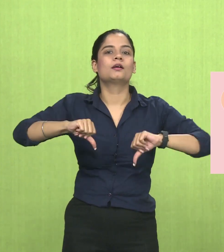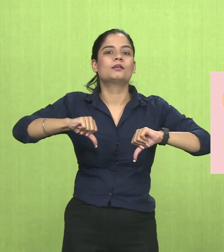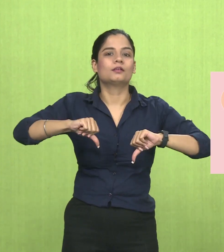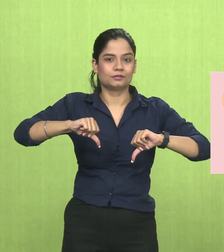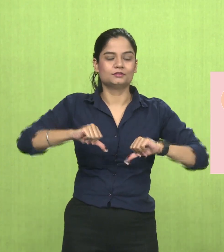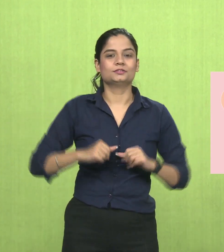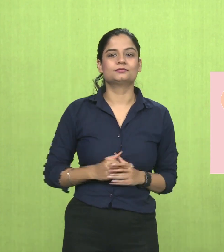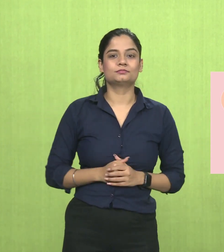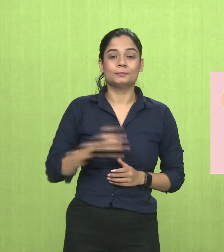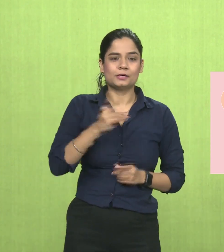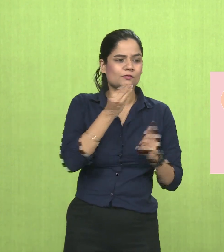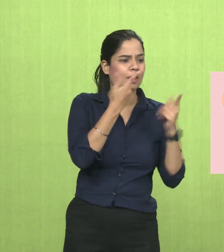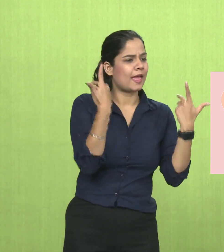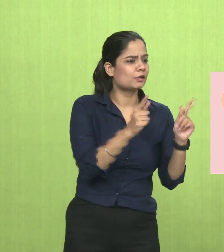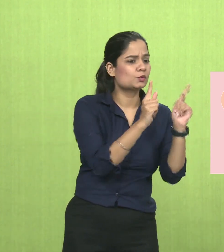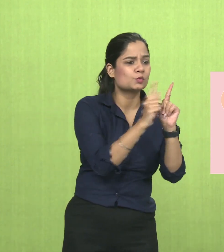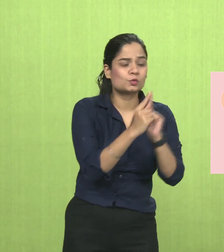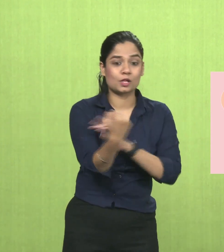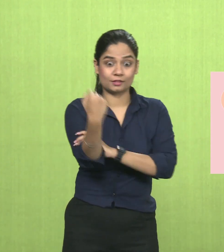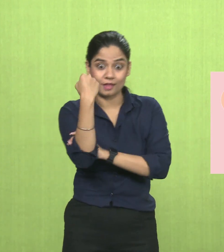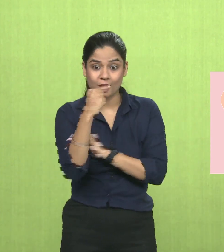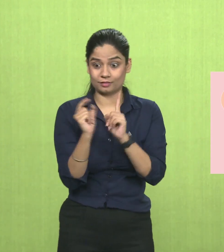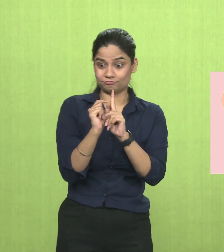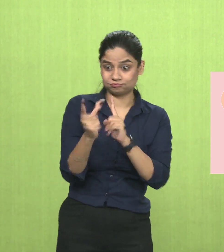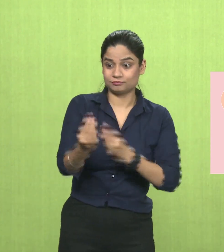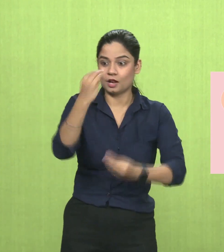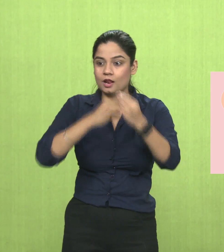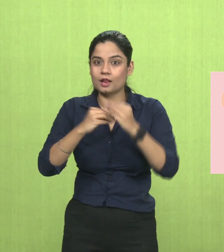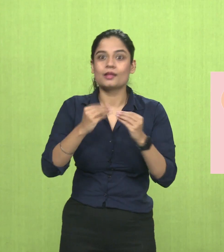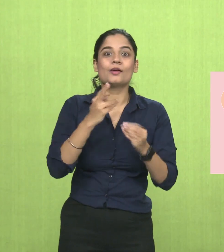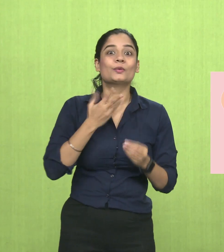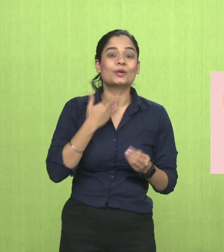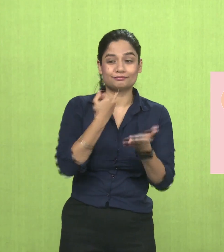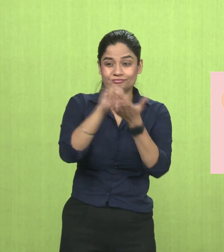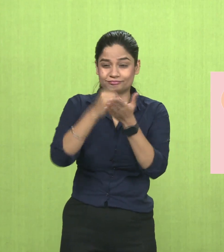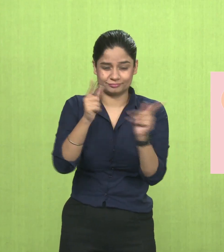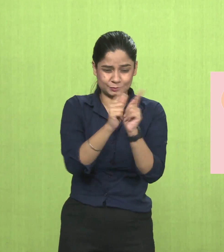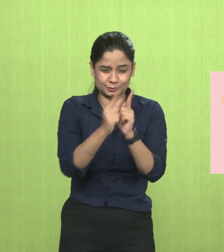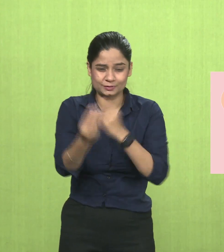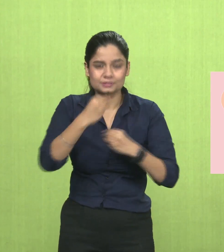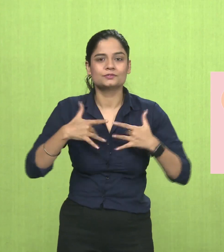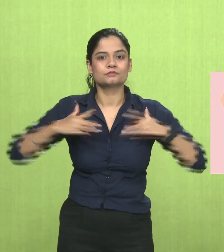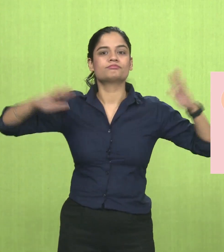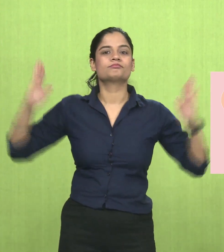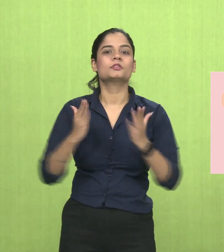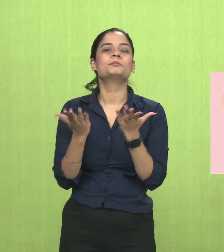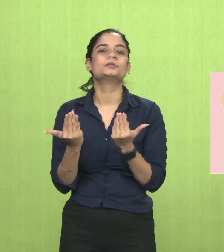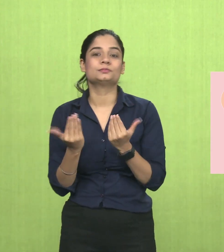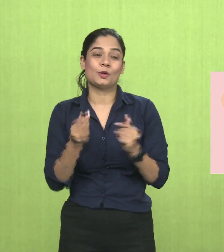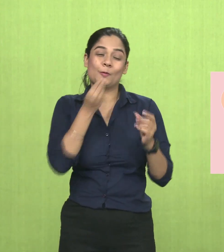really bad health. Starvation is not good for health. Instead, follow portion control and low